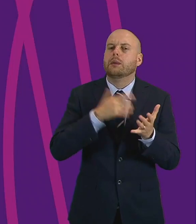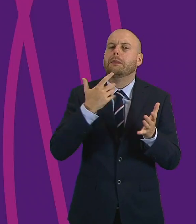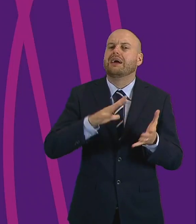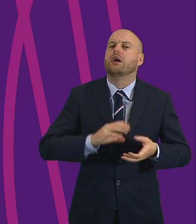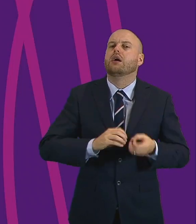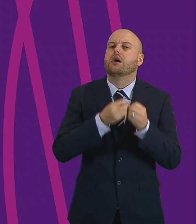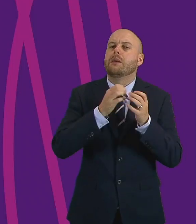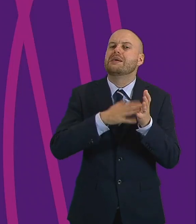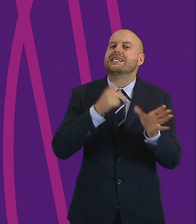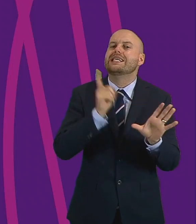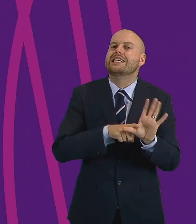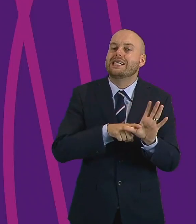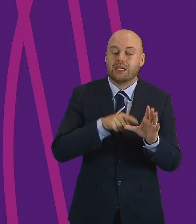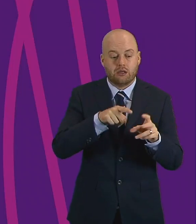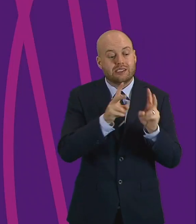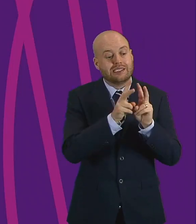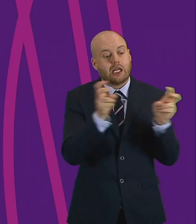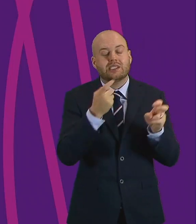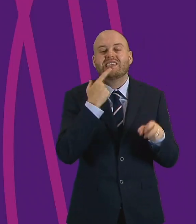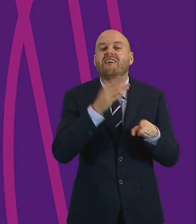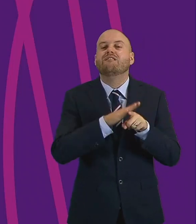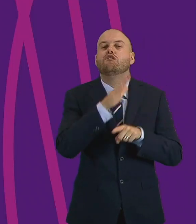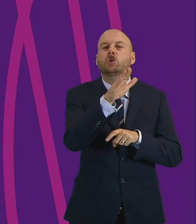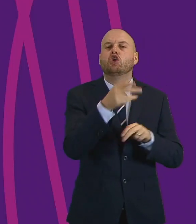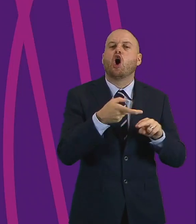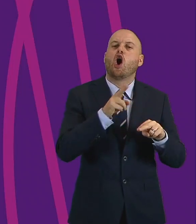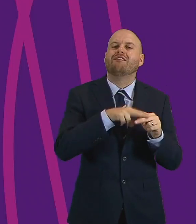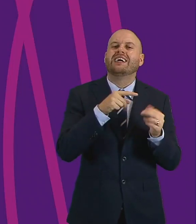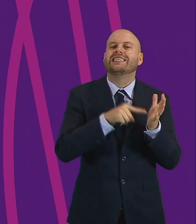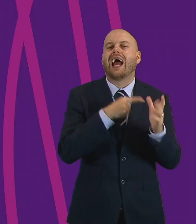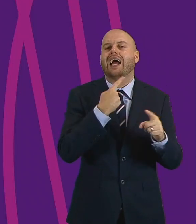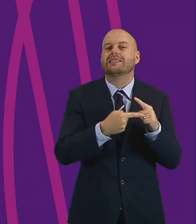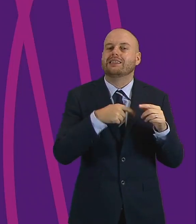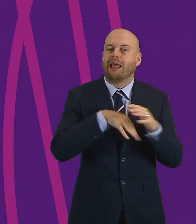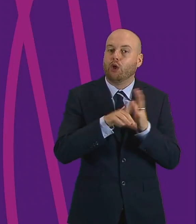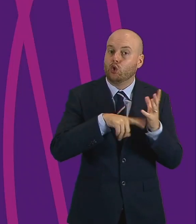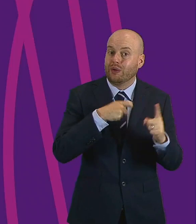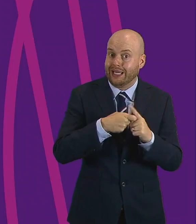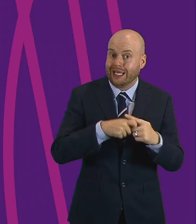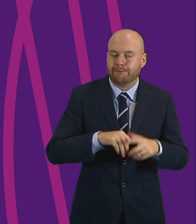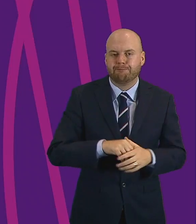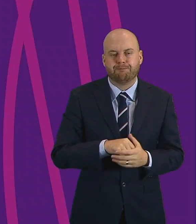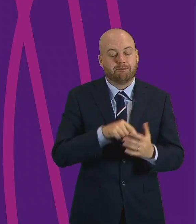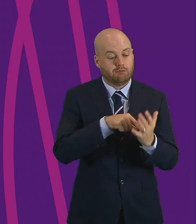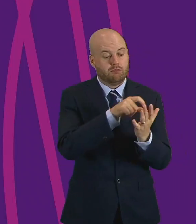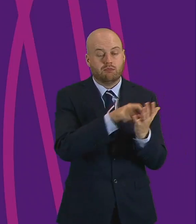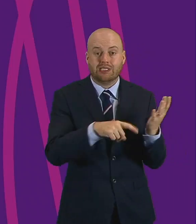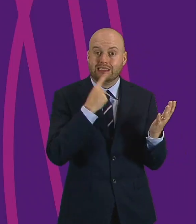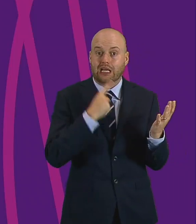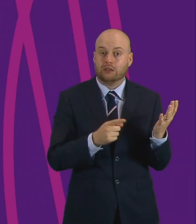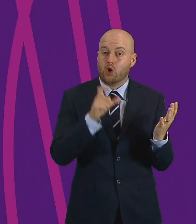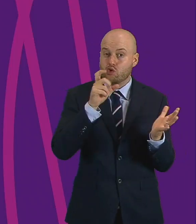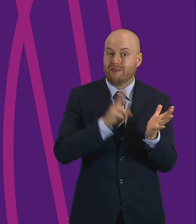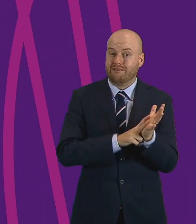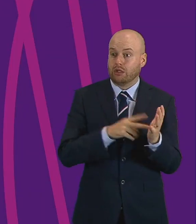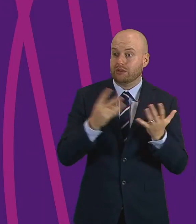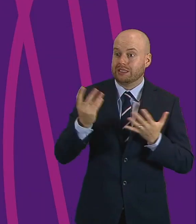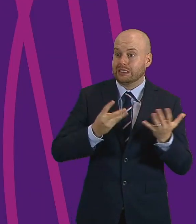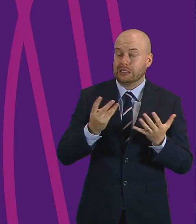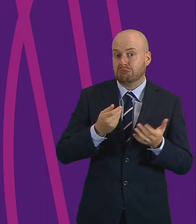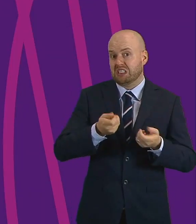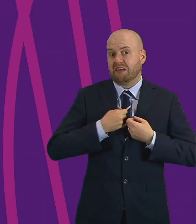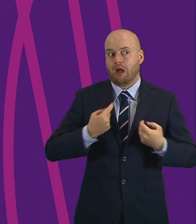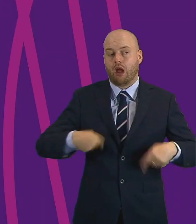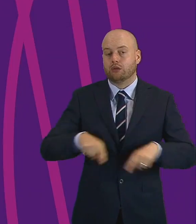entitled The Future of Taxation in the UK. ICAS makes the point that the coronavirus pandemic may give us an opportunity to generate